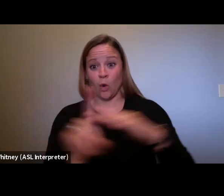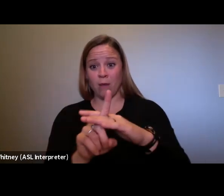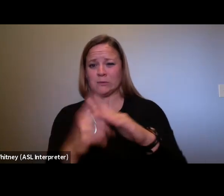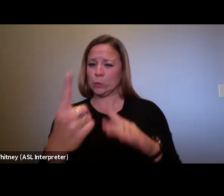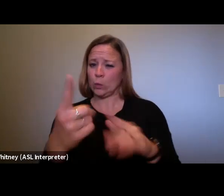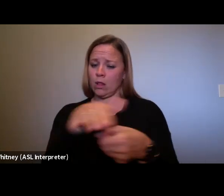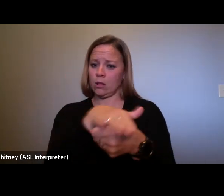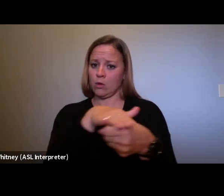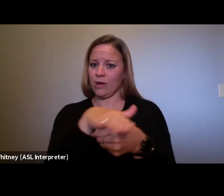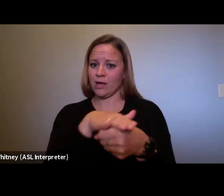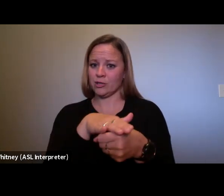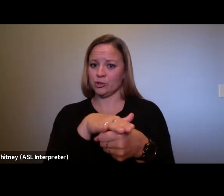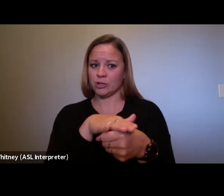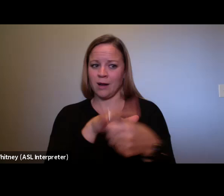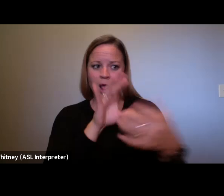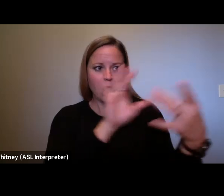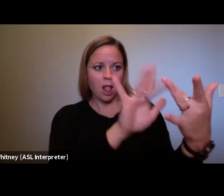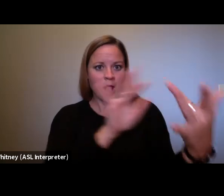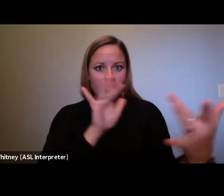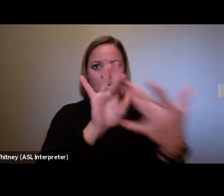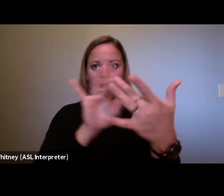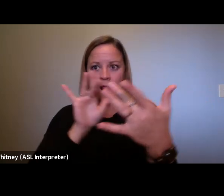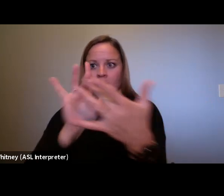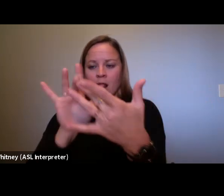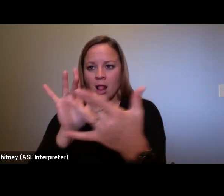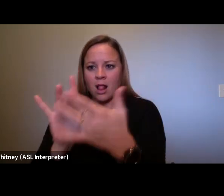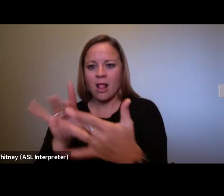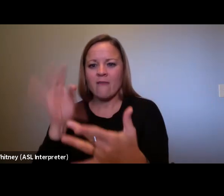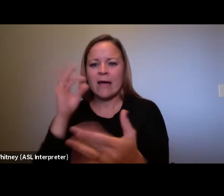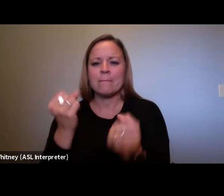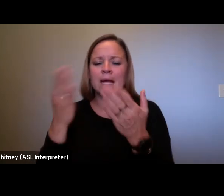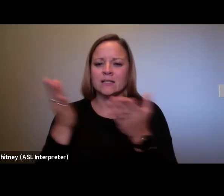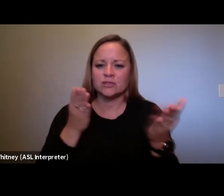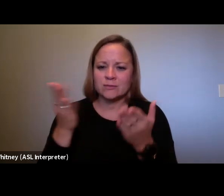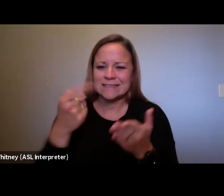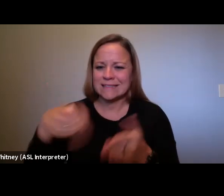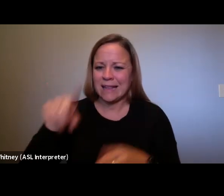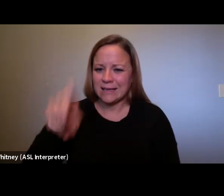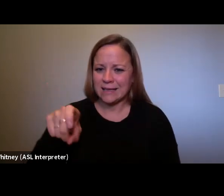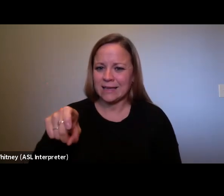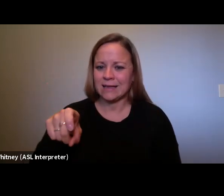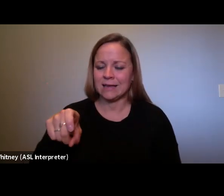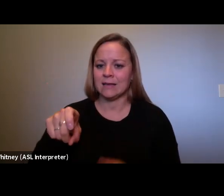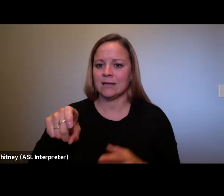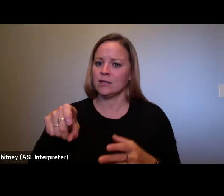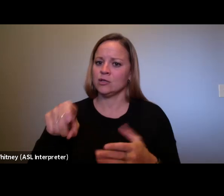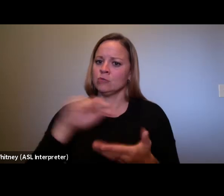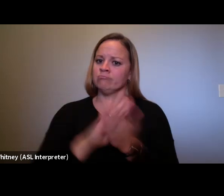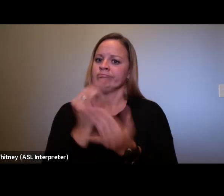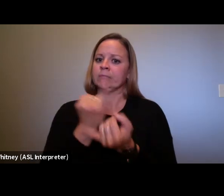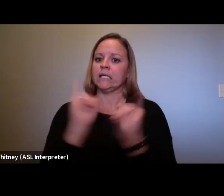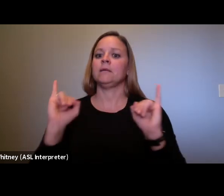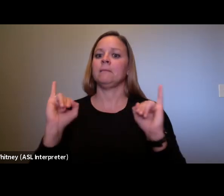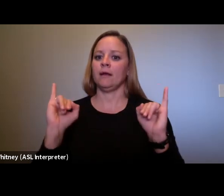location and get connected with a lot of the services that they may need in order to gain their independence and